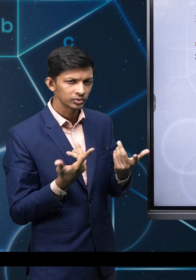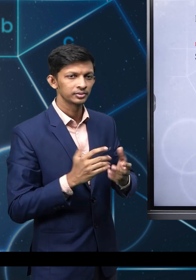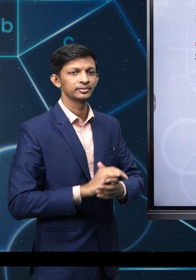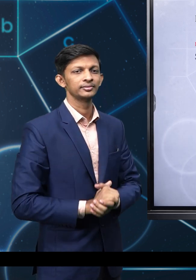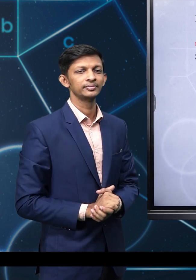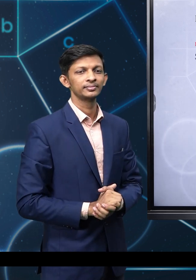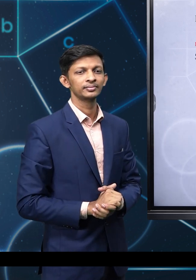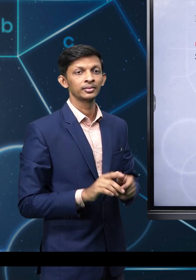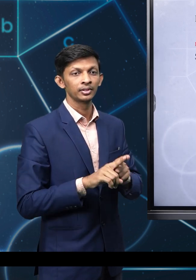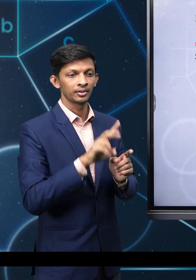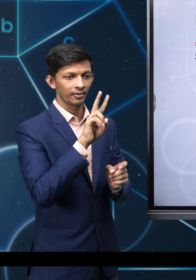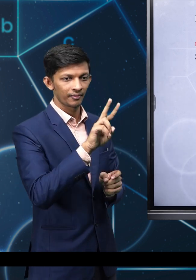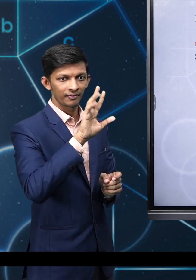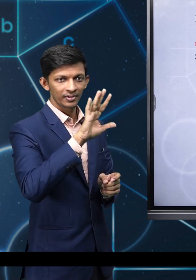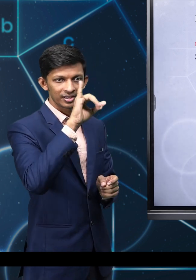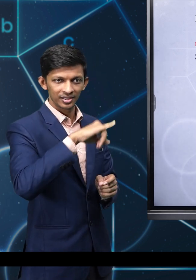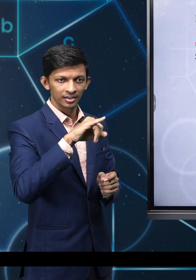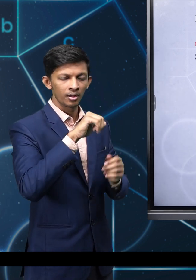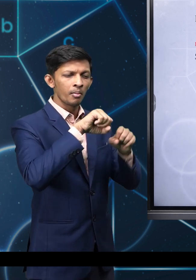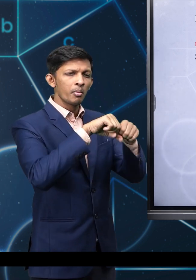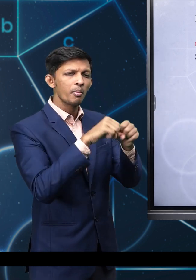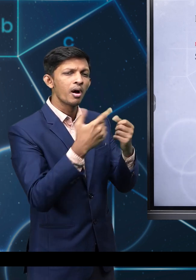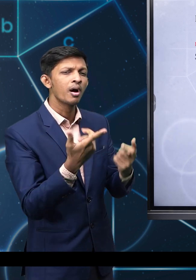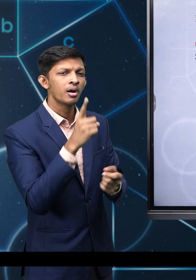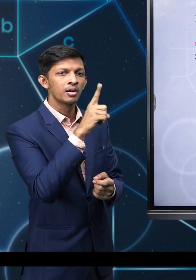Solution: for 256, it is 16 square.